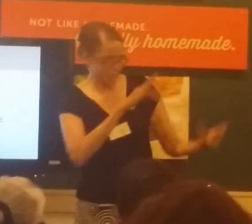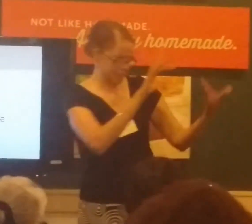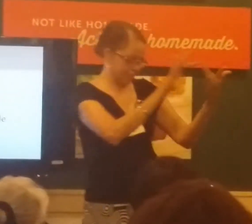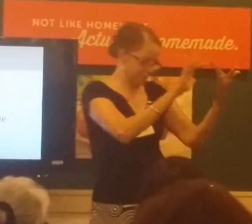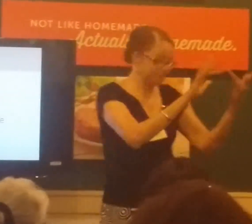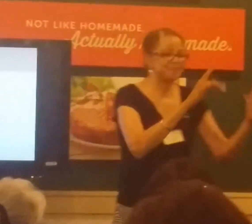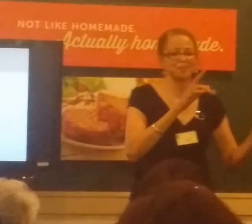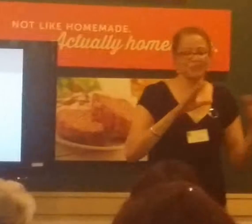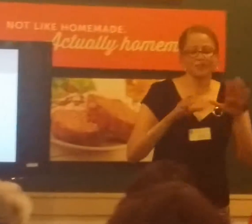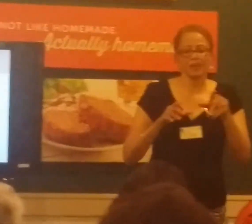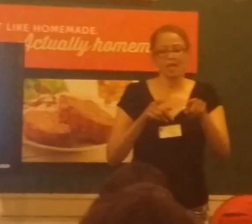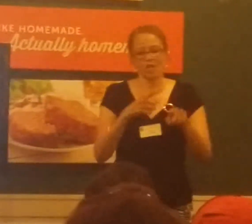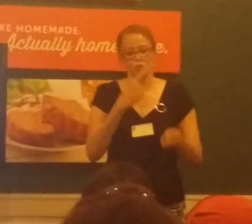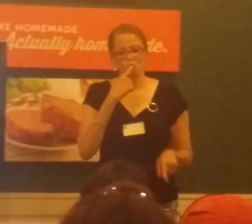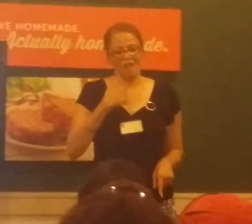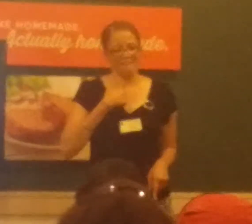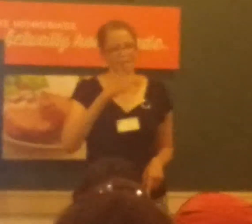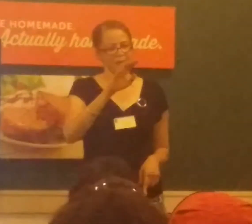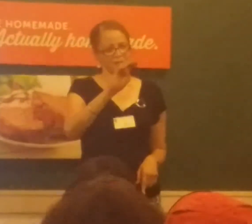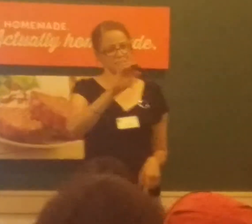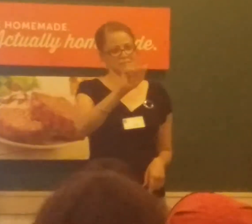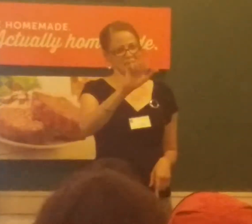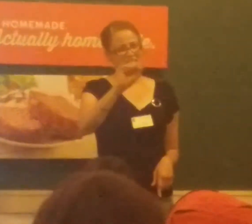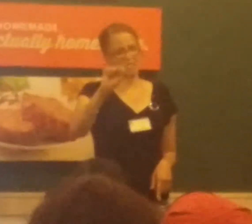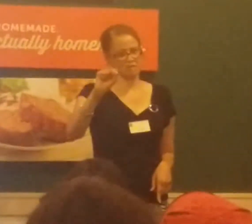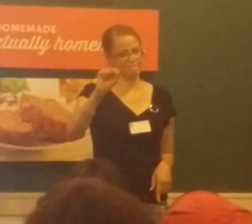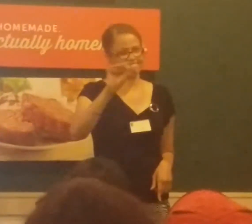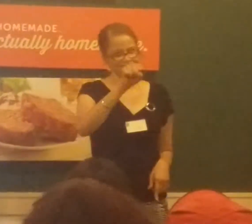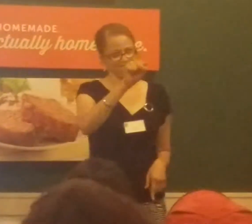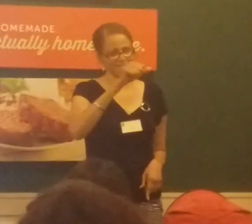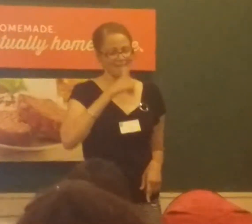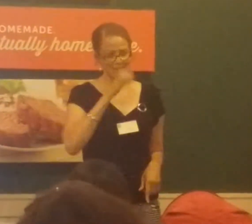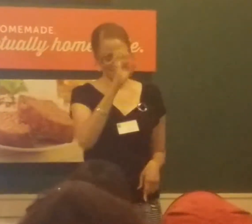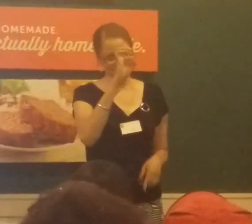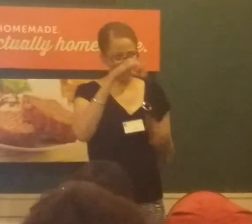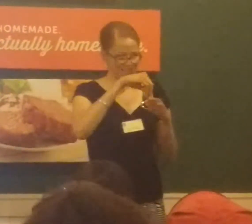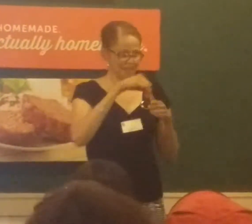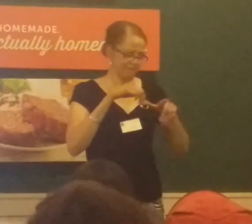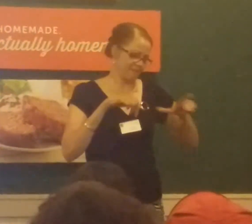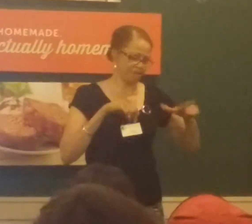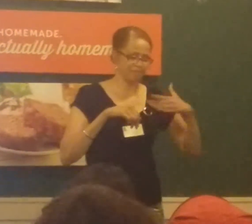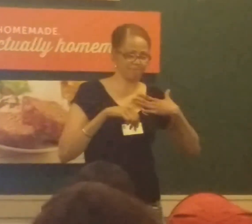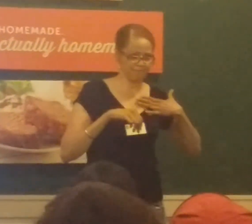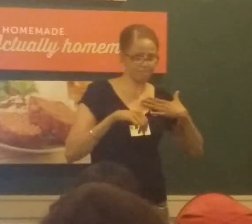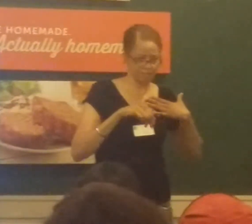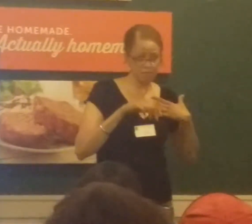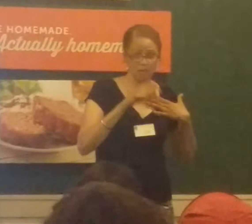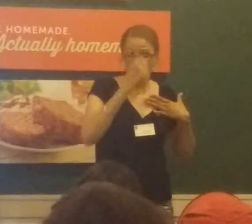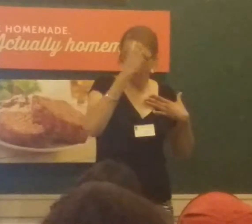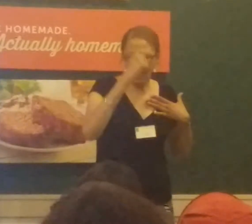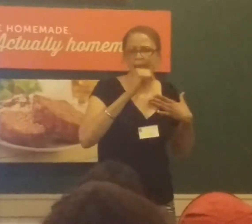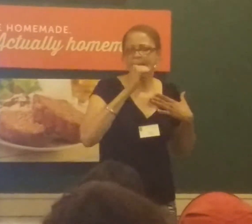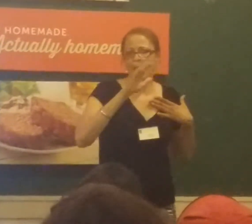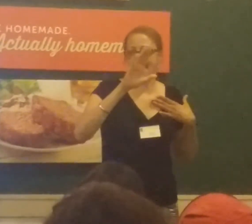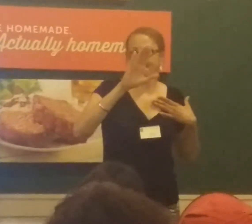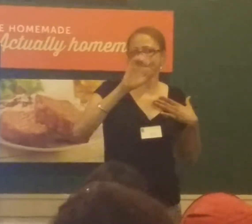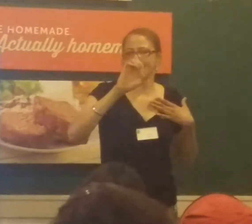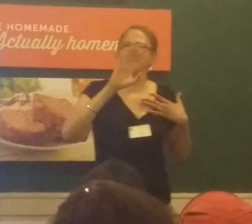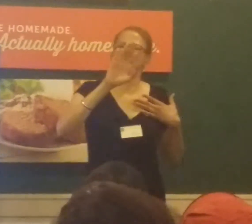right away, the doctor. So they told me, they said, I had a mass on my left side.